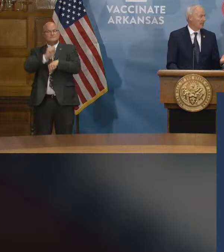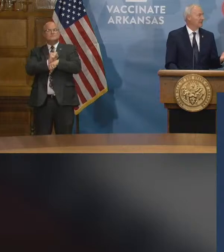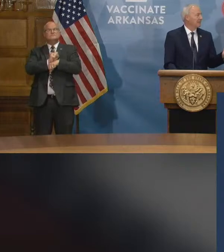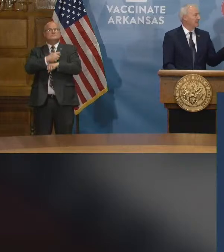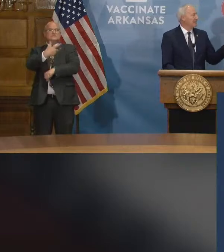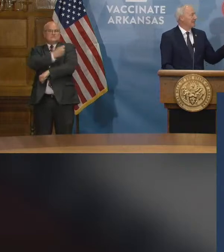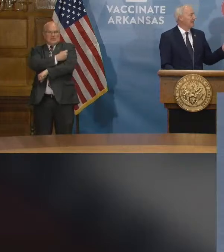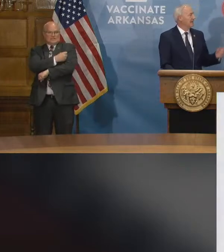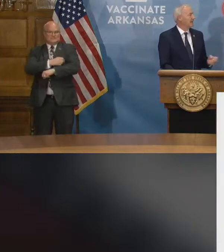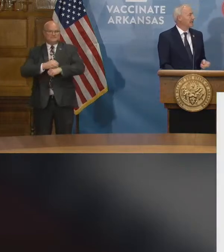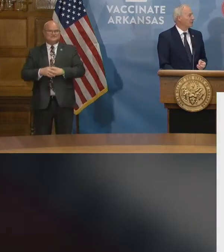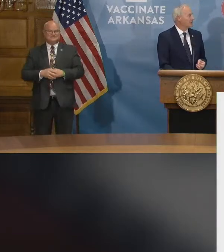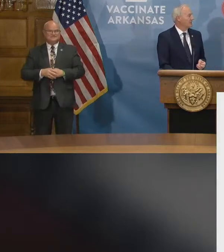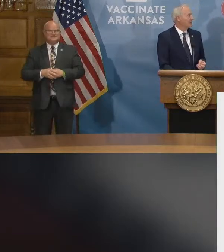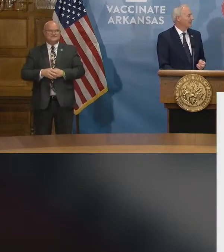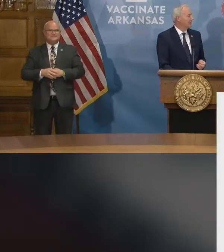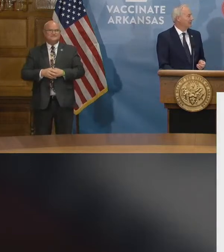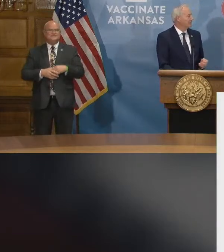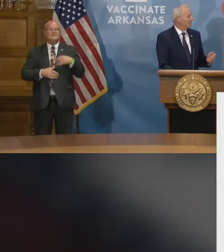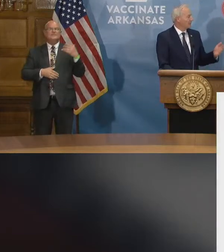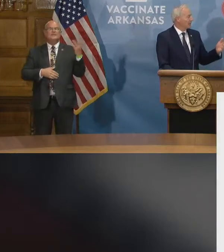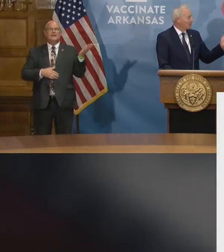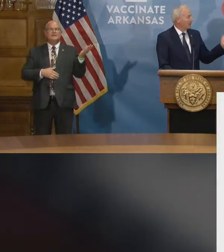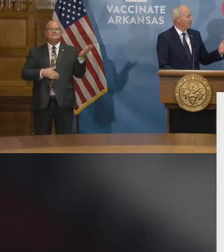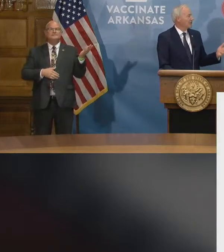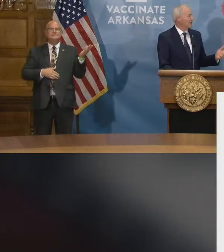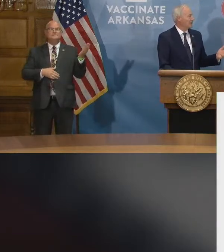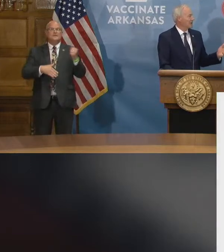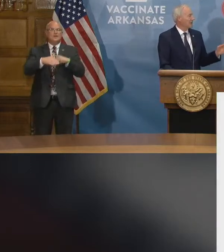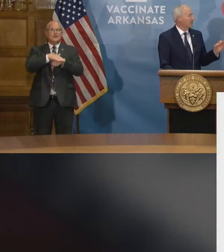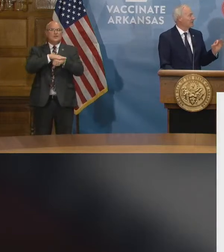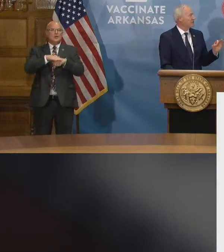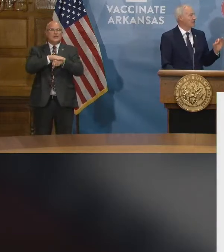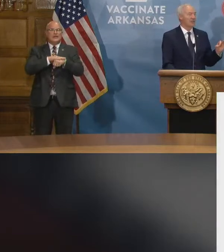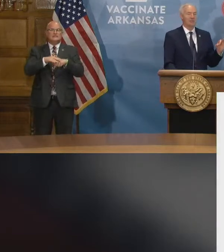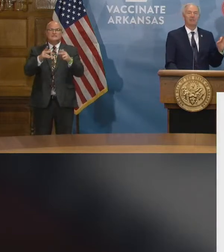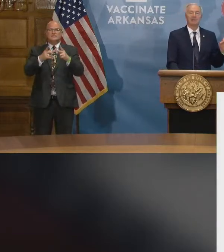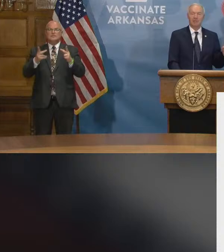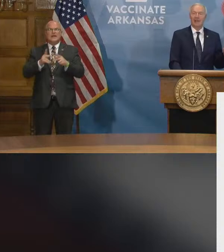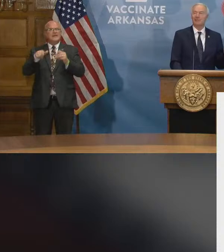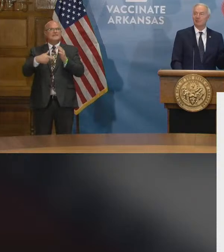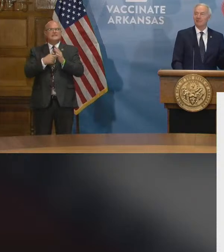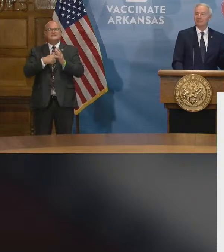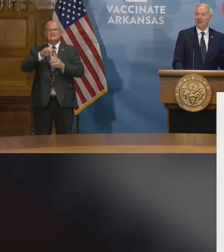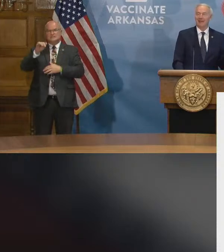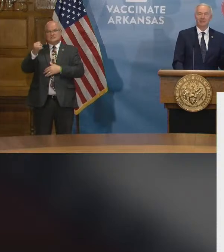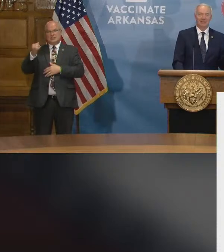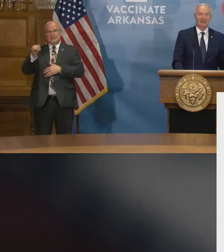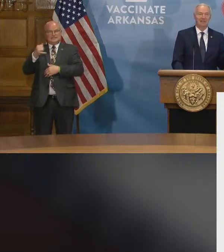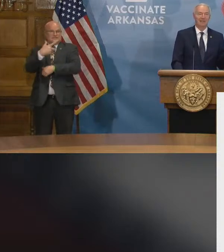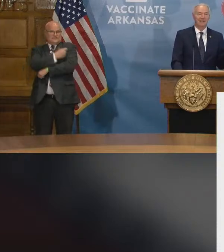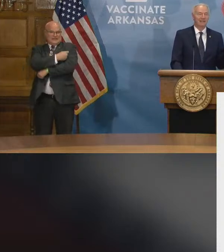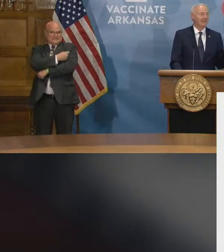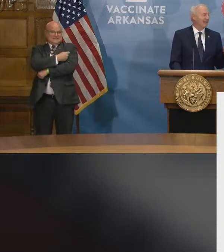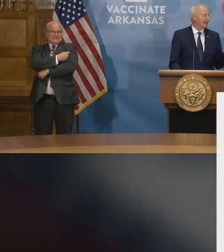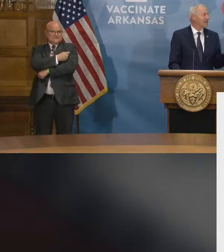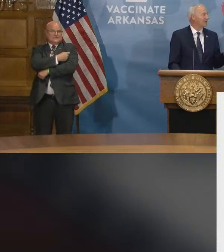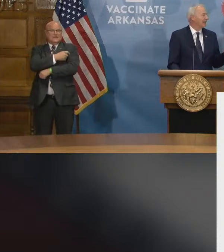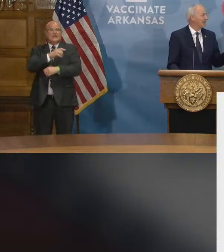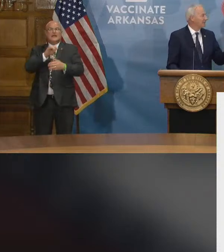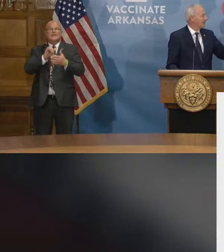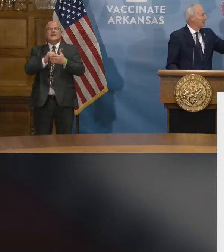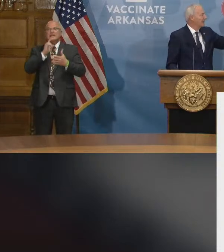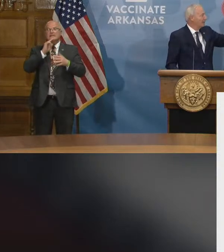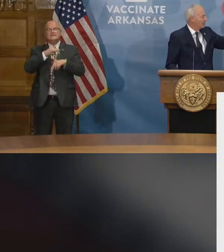your shot. And then you'll see the locations in Arkansas, and this is just on the Janssen vaccine that